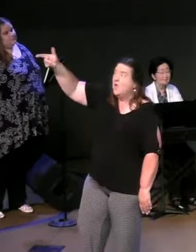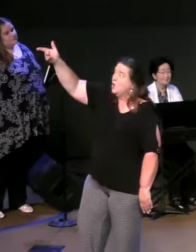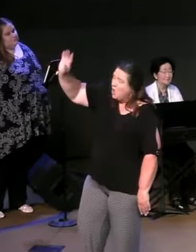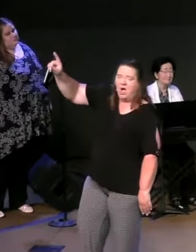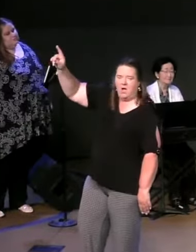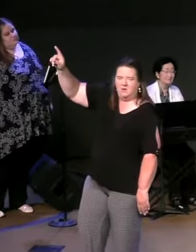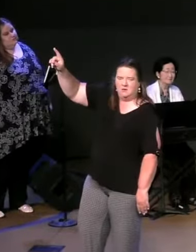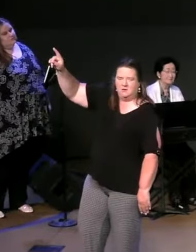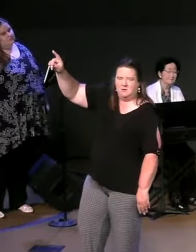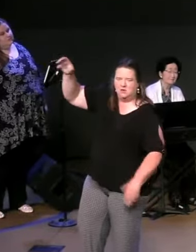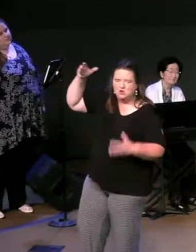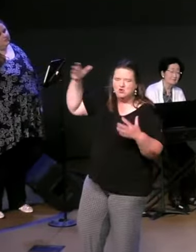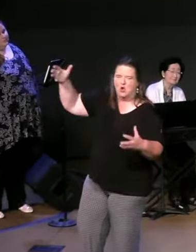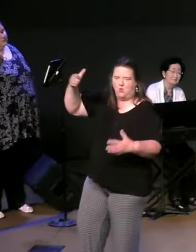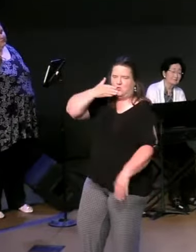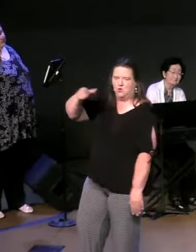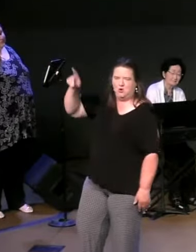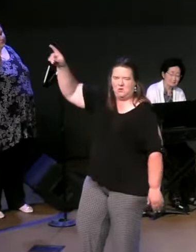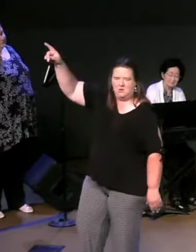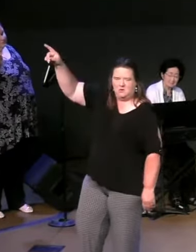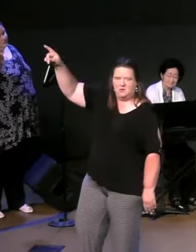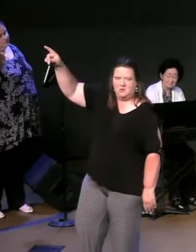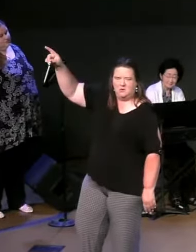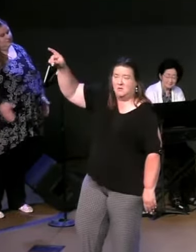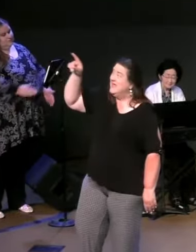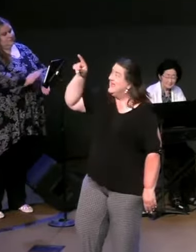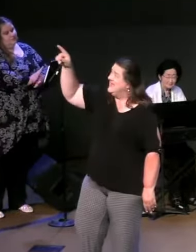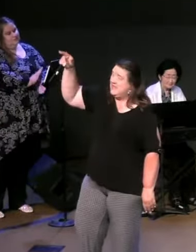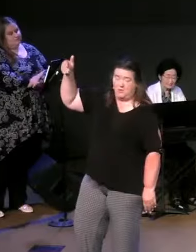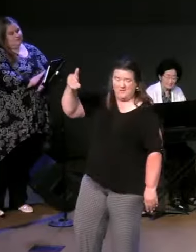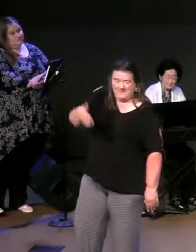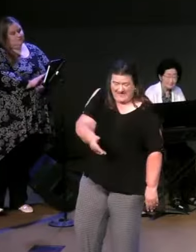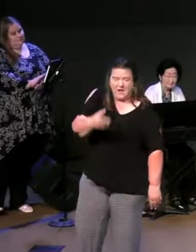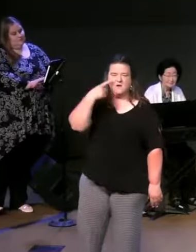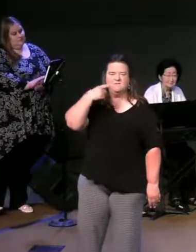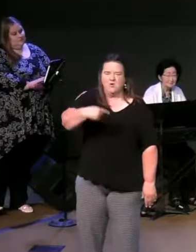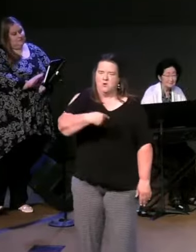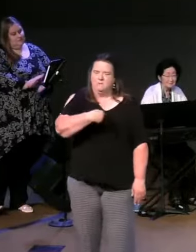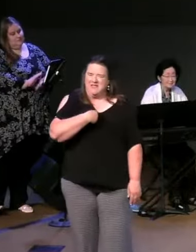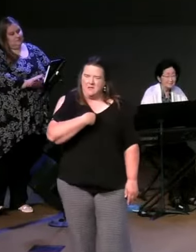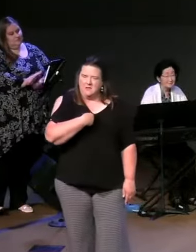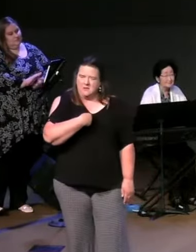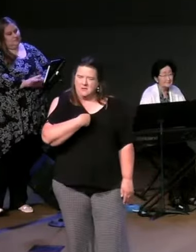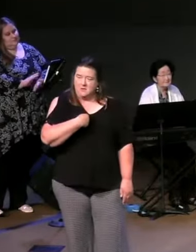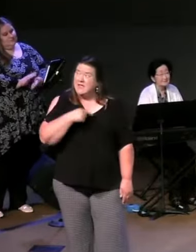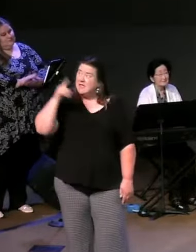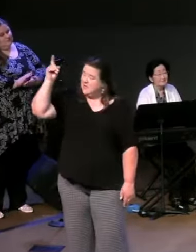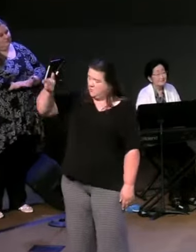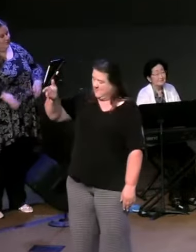God is so good. He was there for that foreign woman